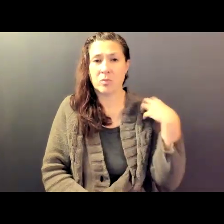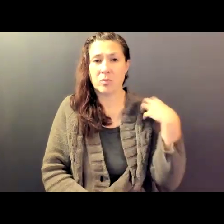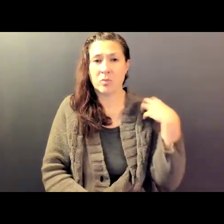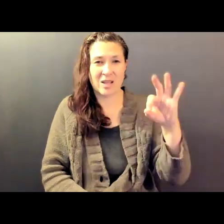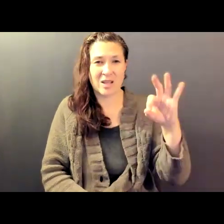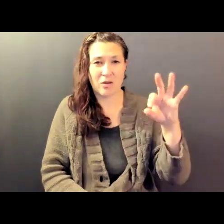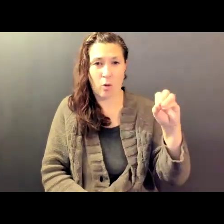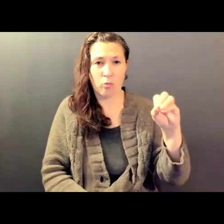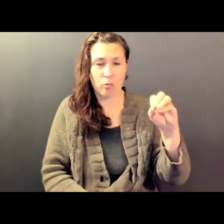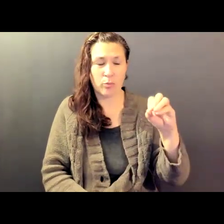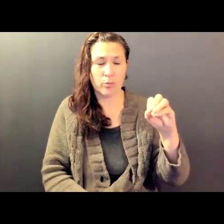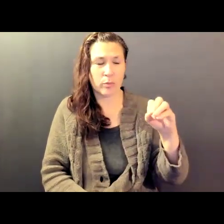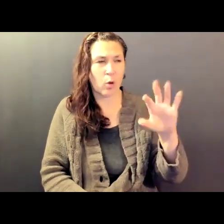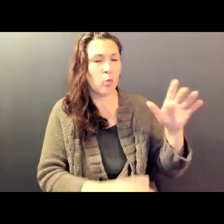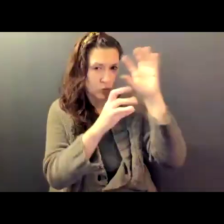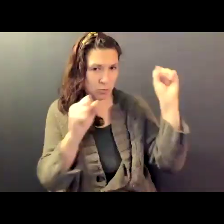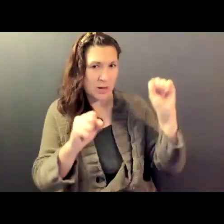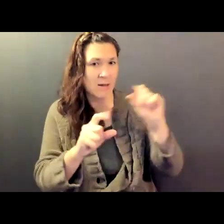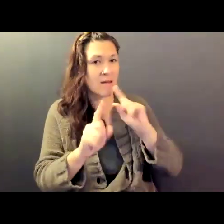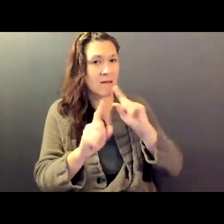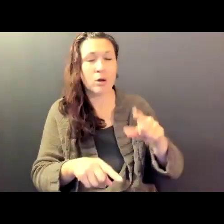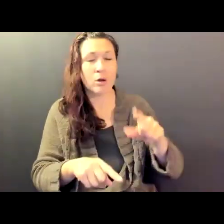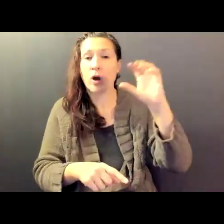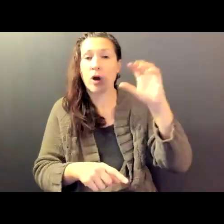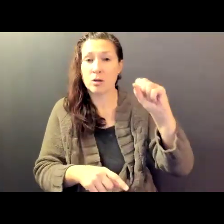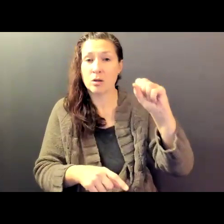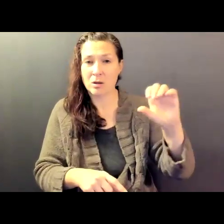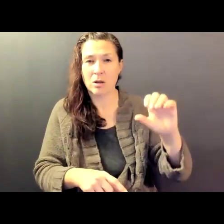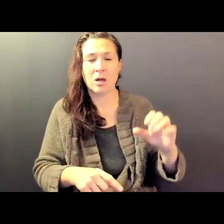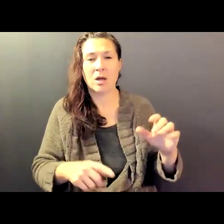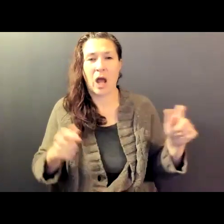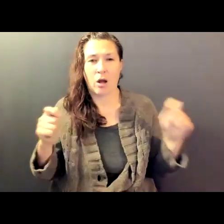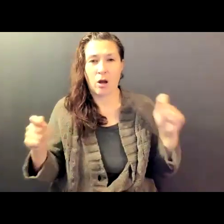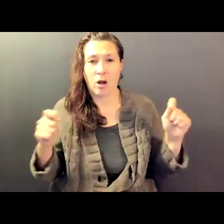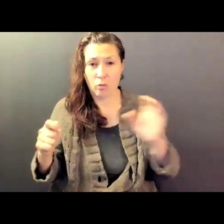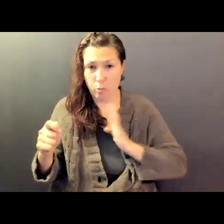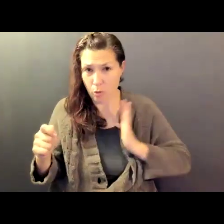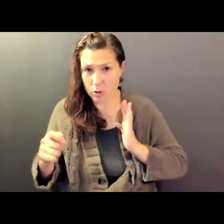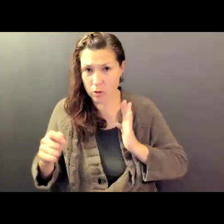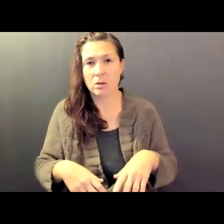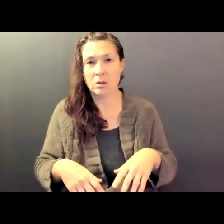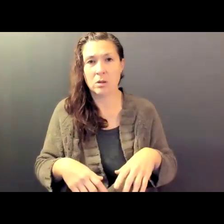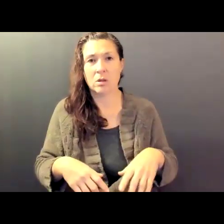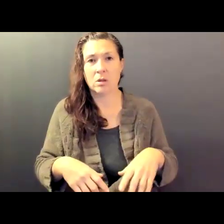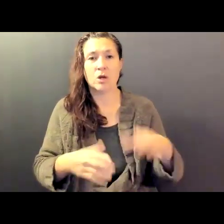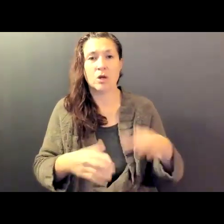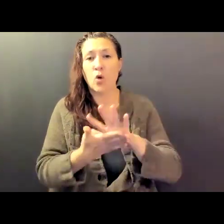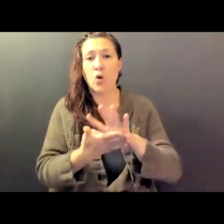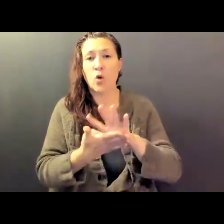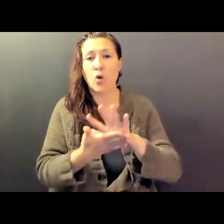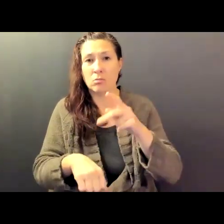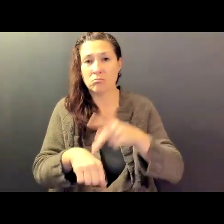think on school site council and the governing boards, a lot of times leaders will reach out to their student